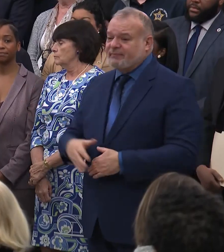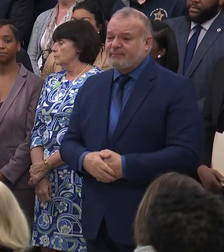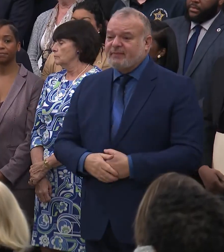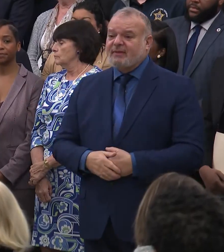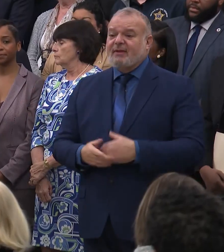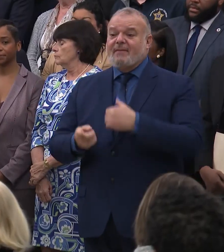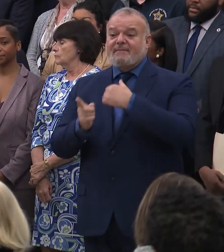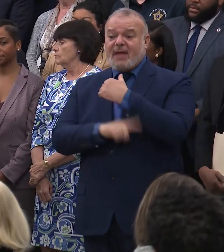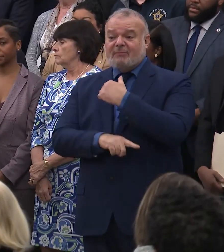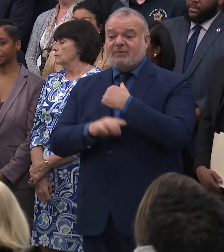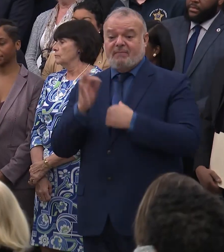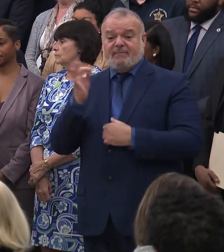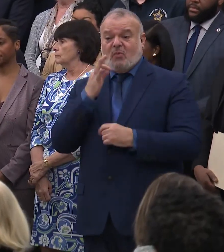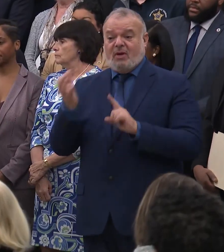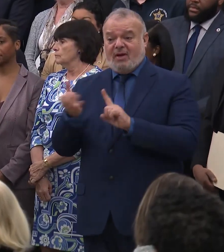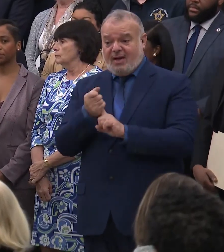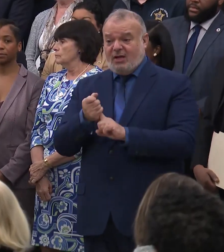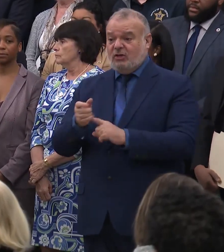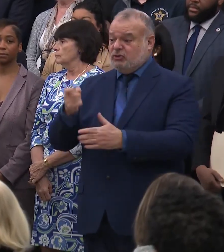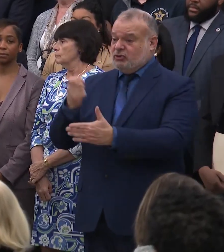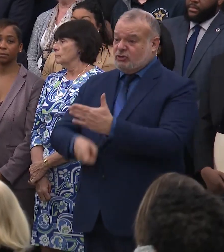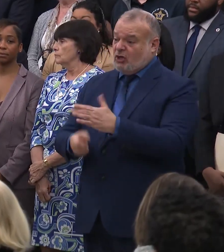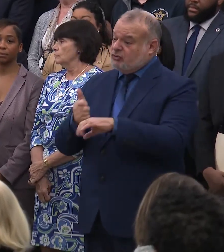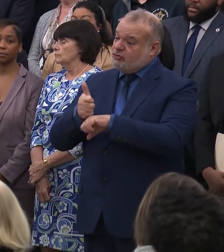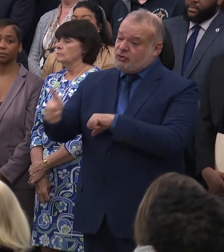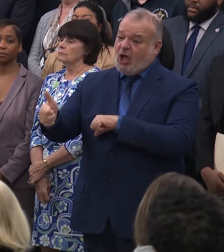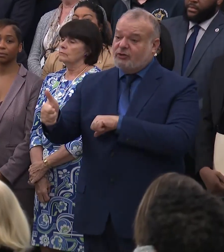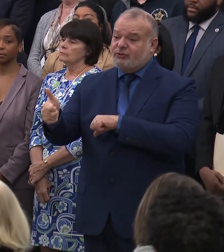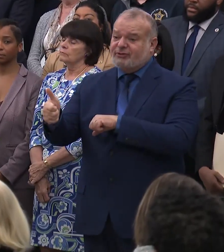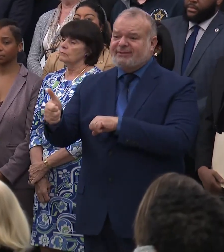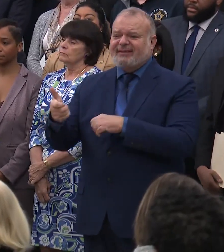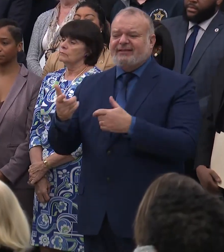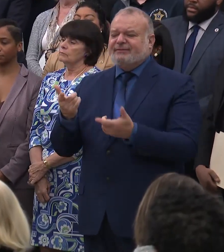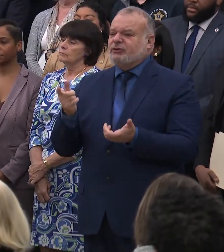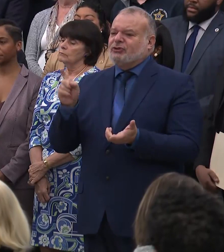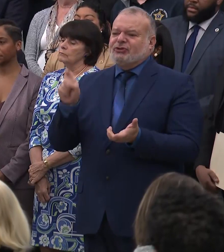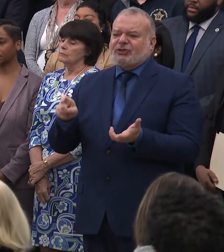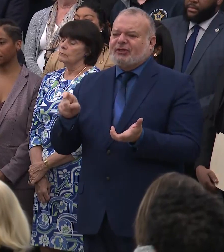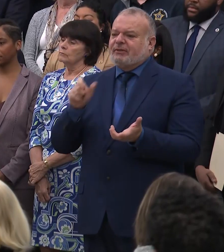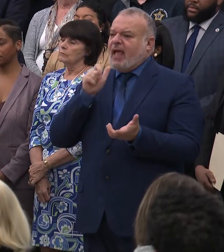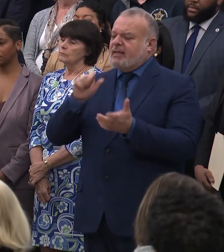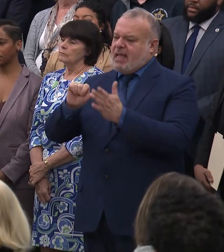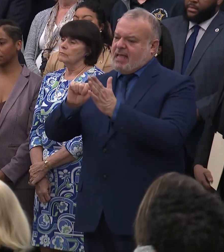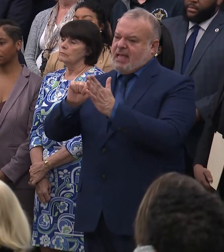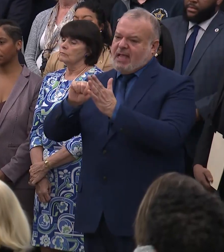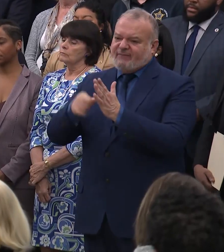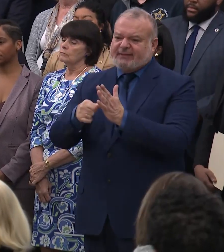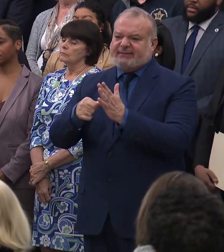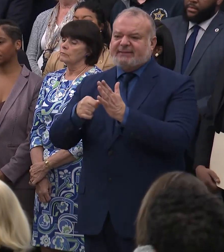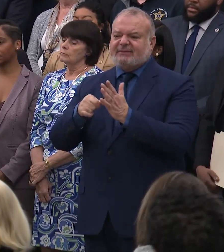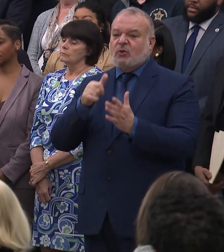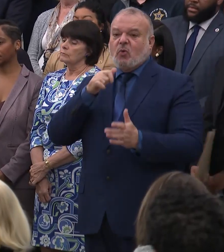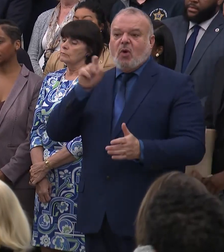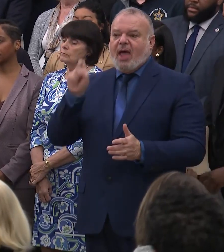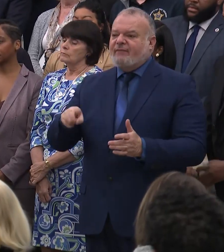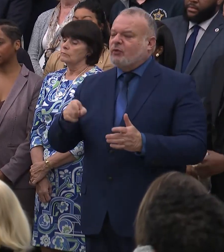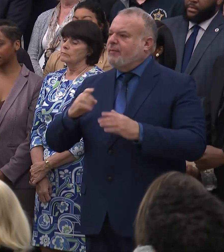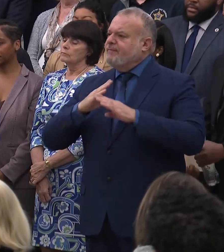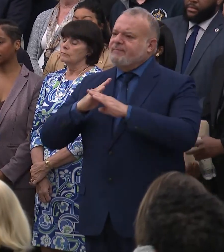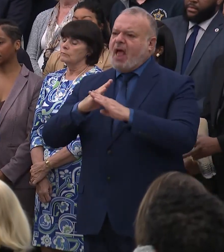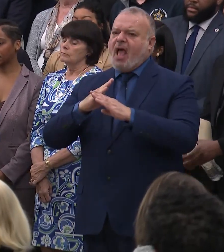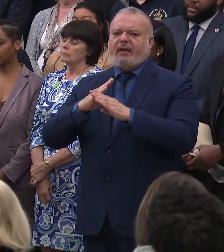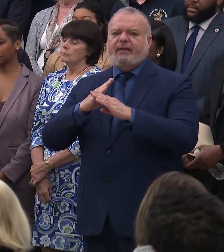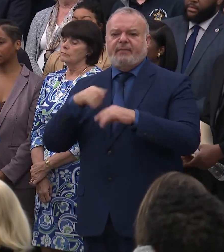possession charge should simply not, and I emphasize the word not, stand in the way